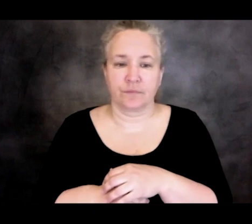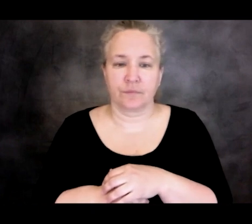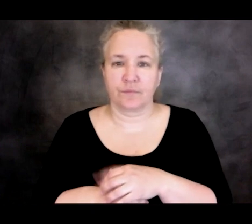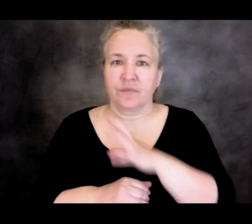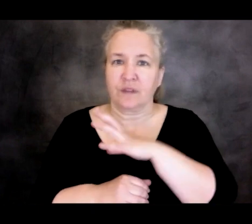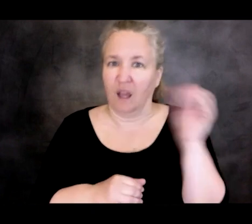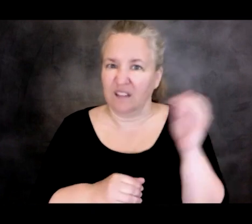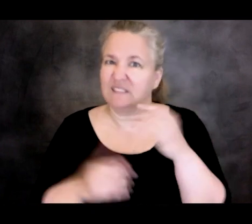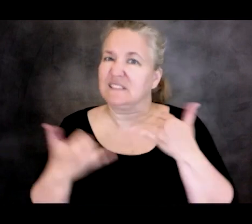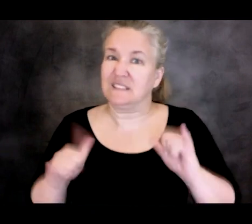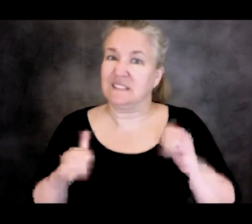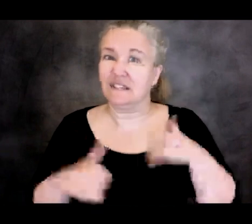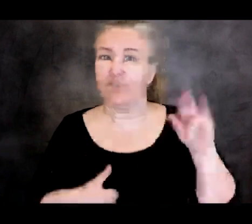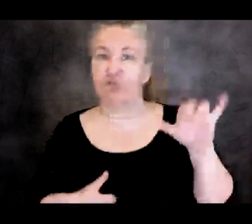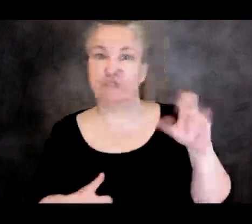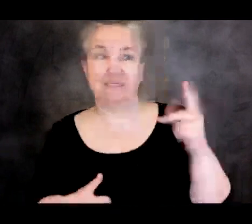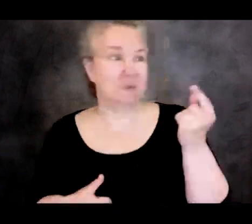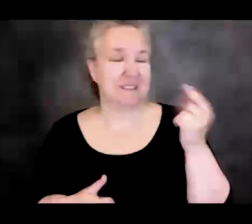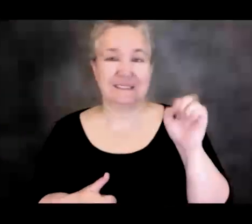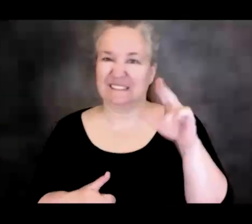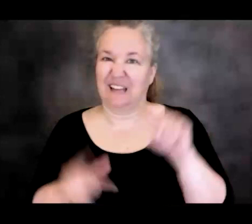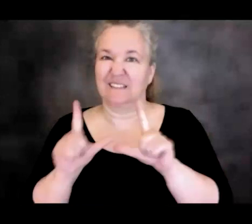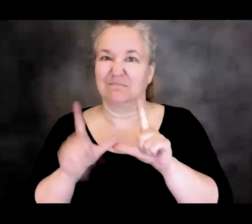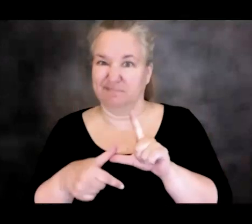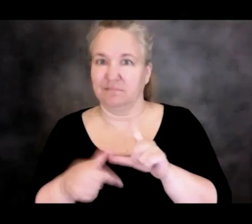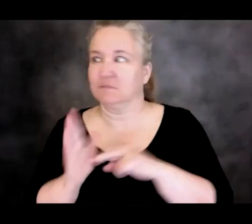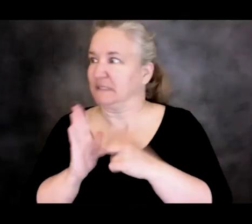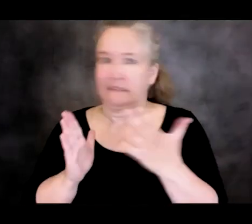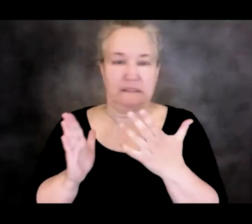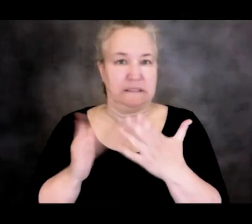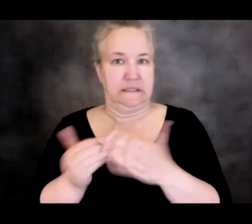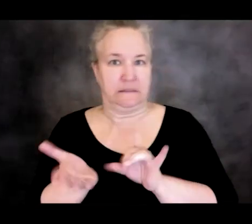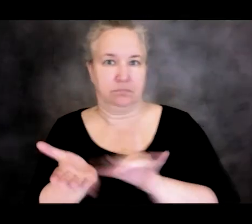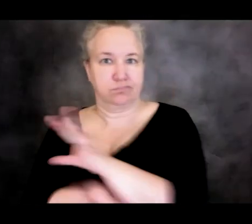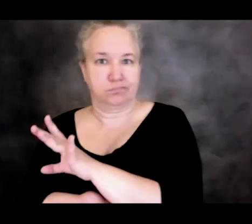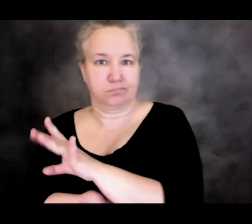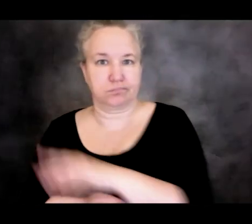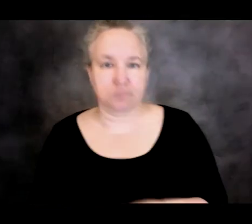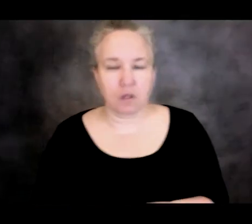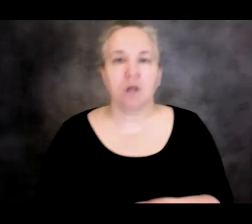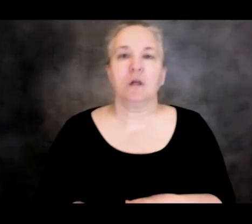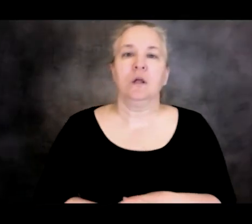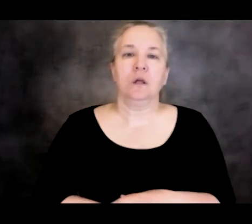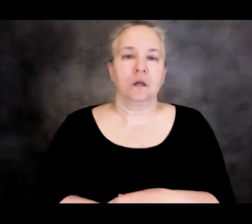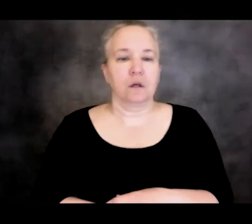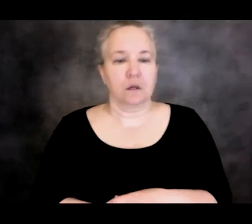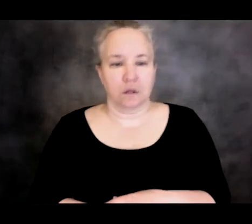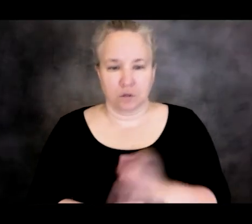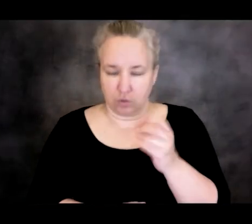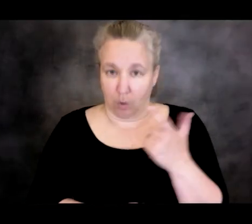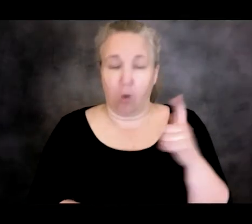their status rescinded, leaving them deportable. So we set out in